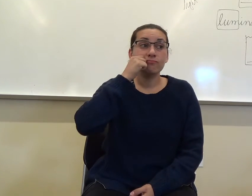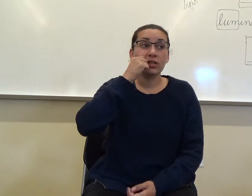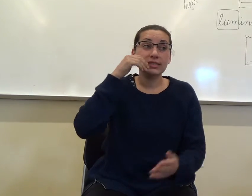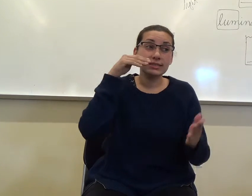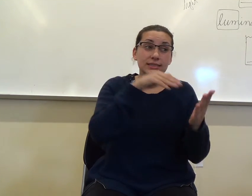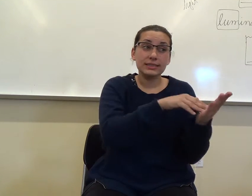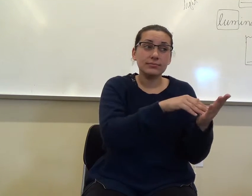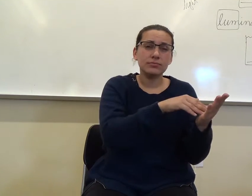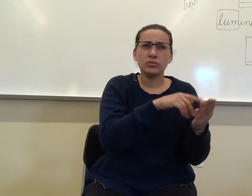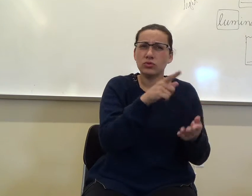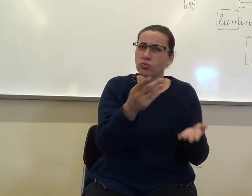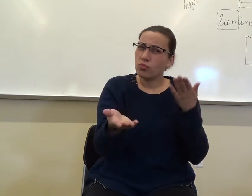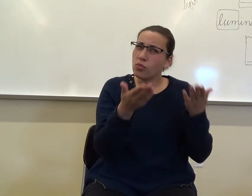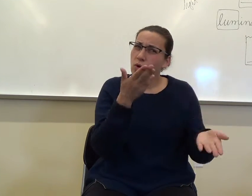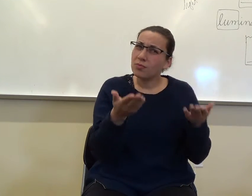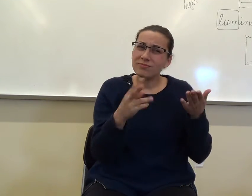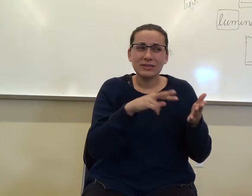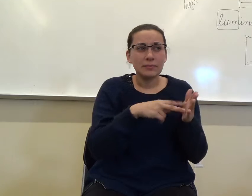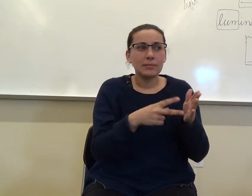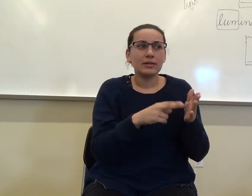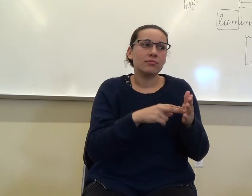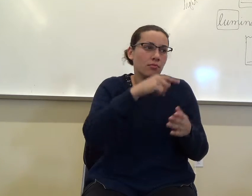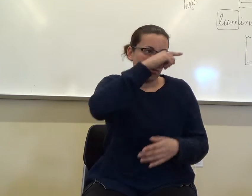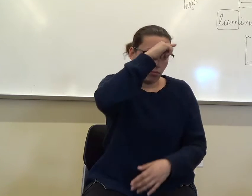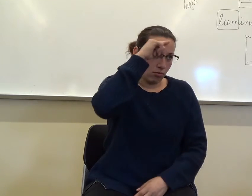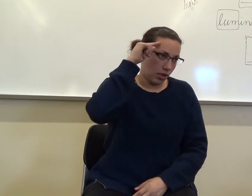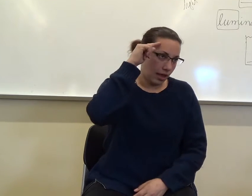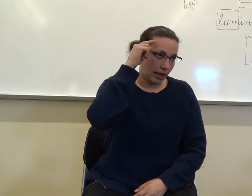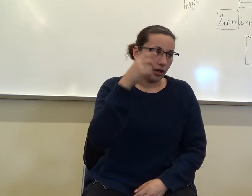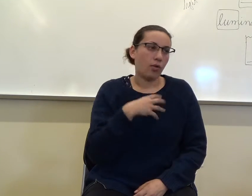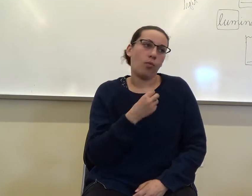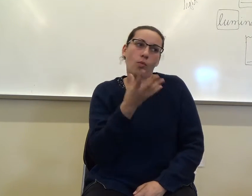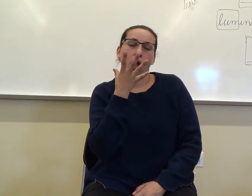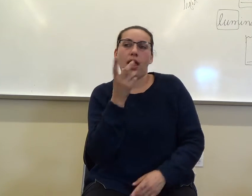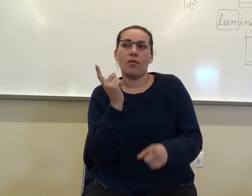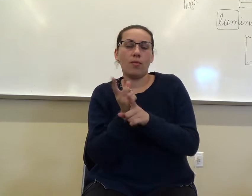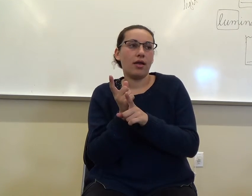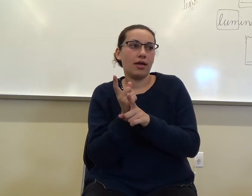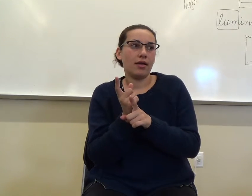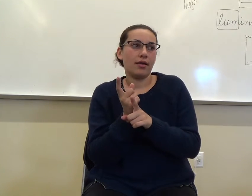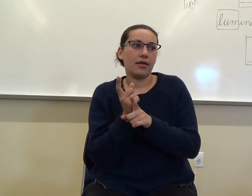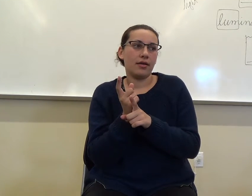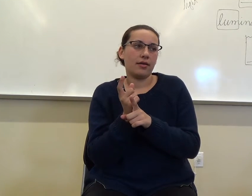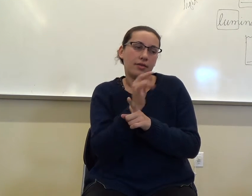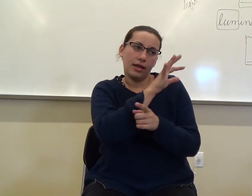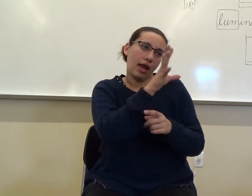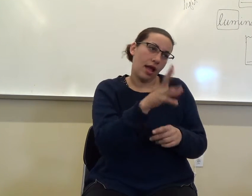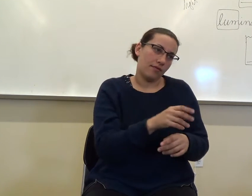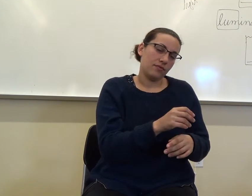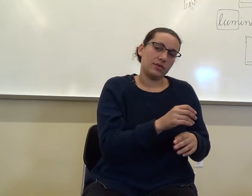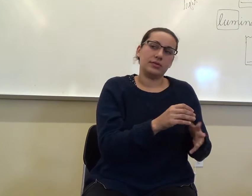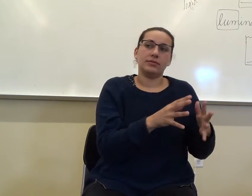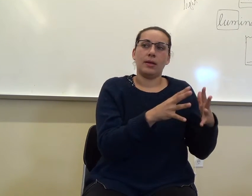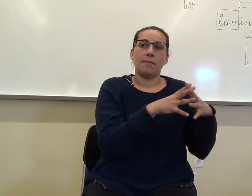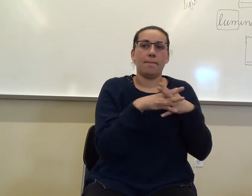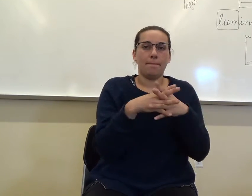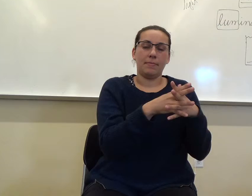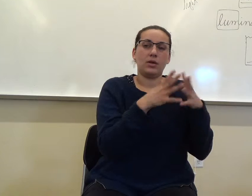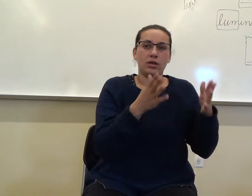probably mean black and white. You probably mean African American. But this is also this is more specific.